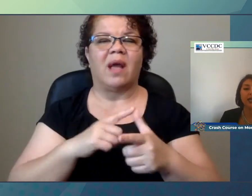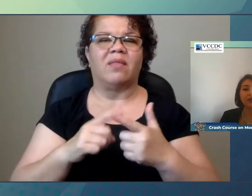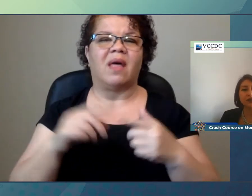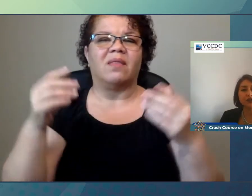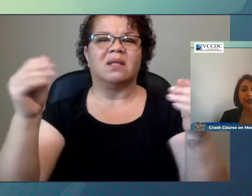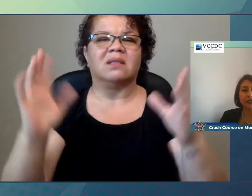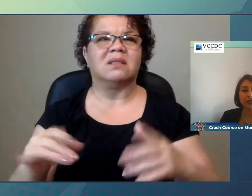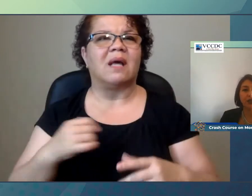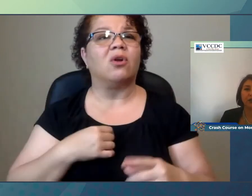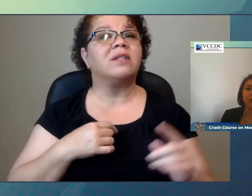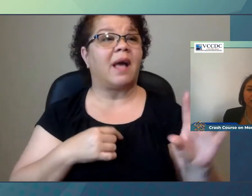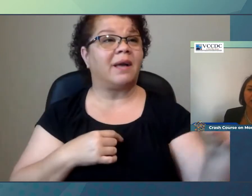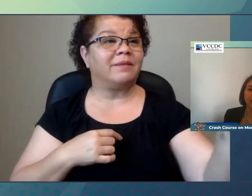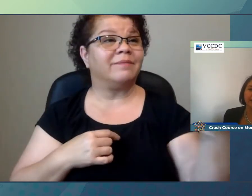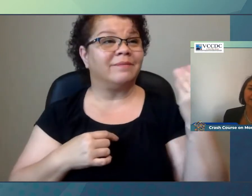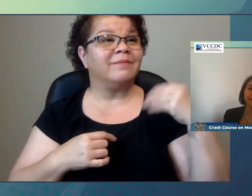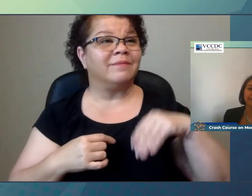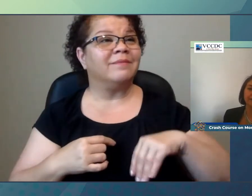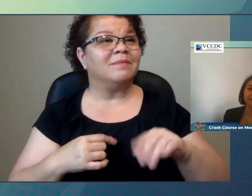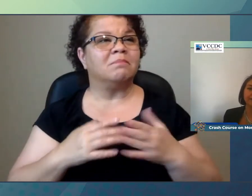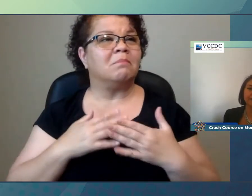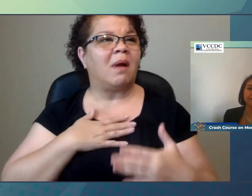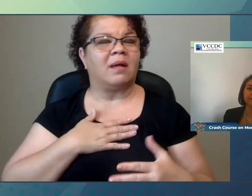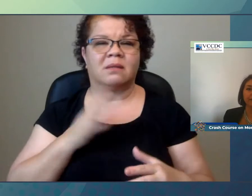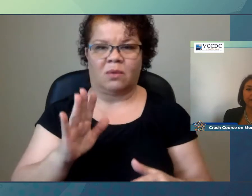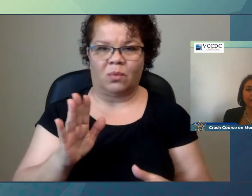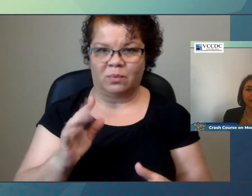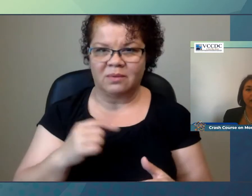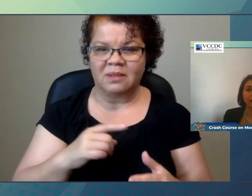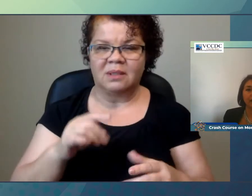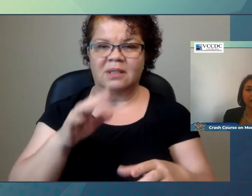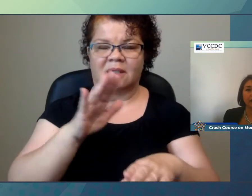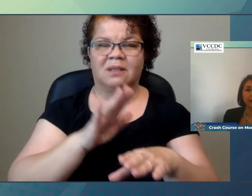pocket. It goes directly to your bottom line.